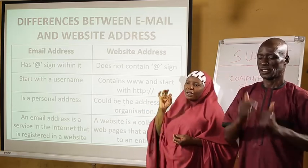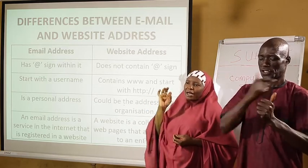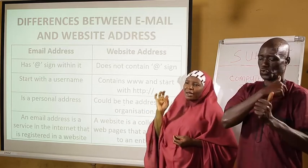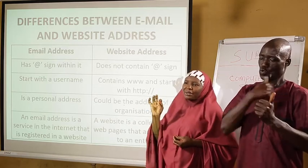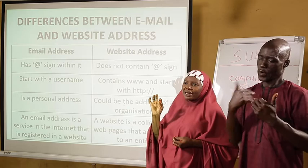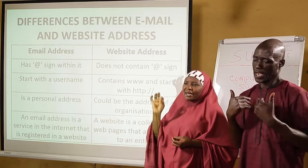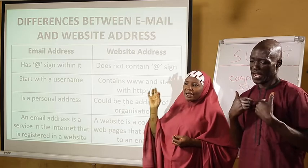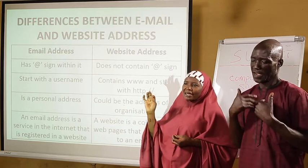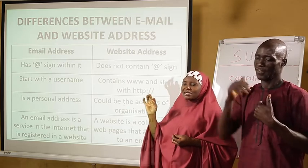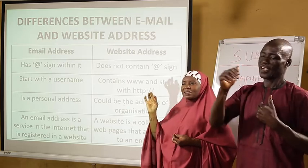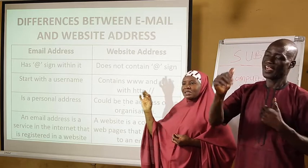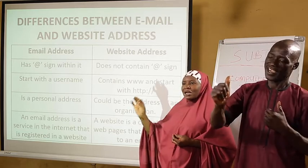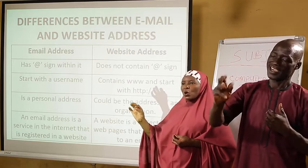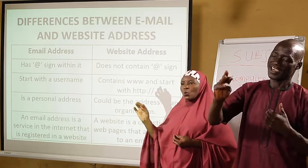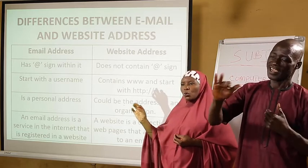have